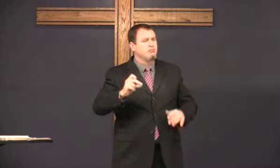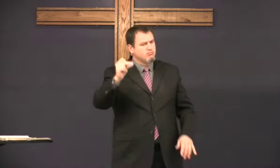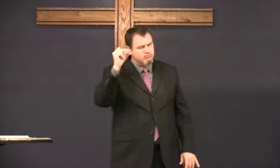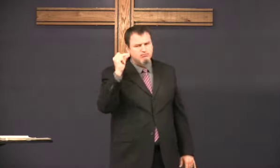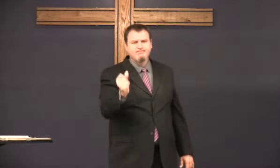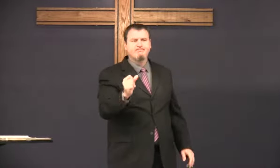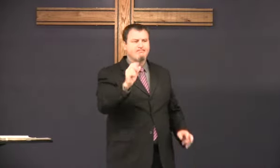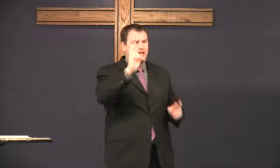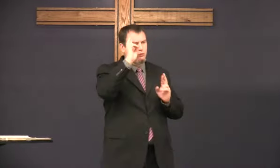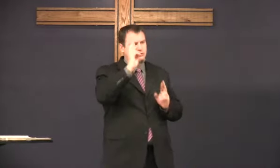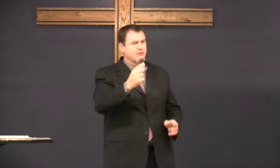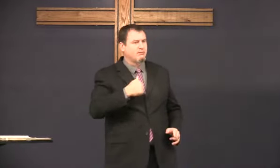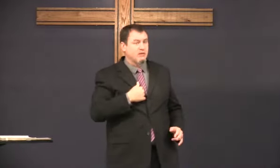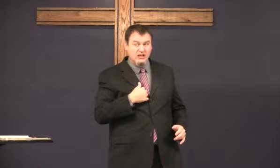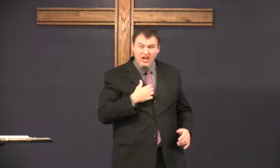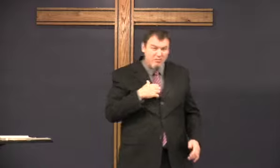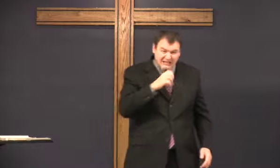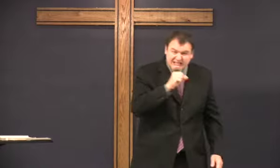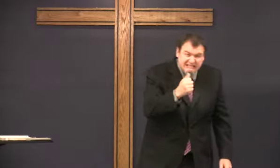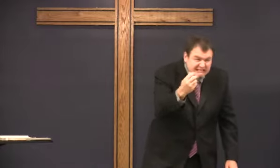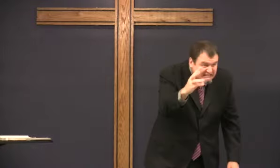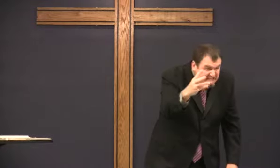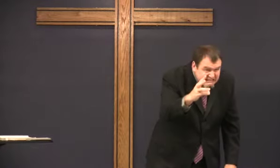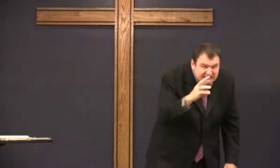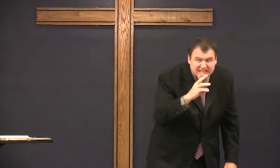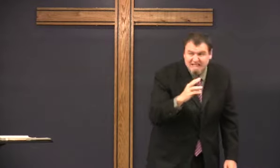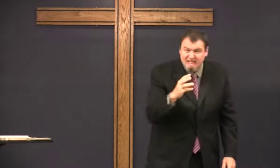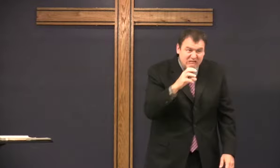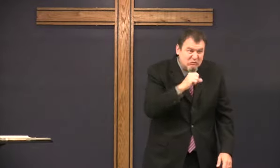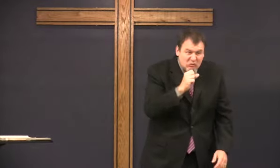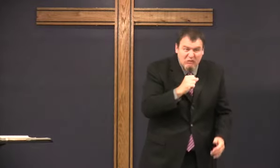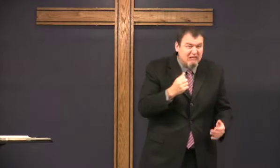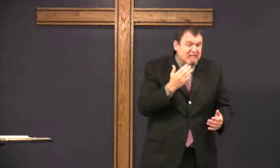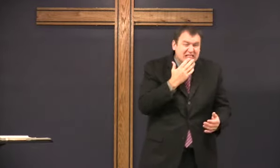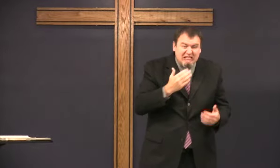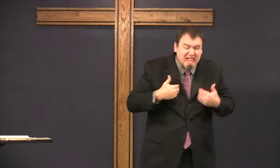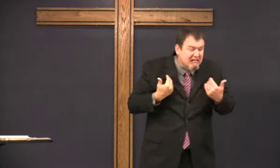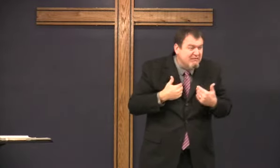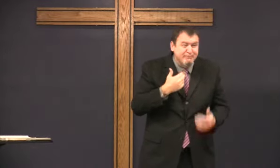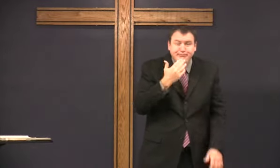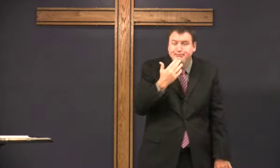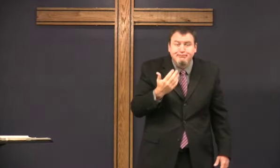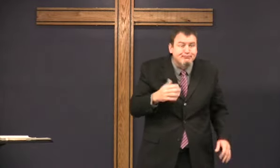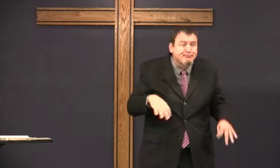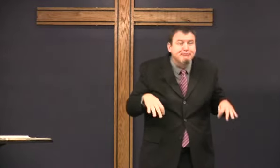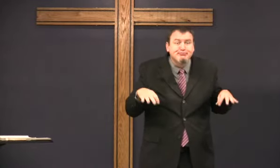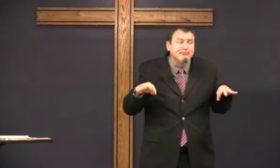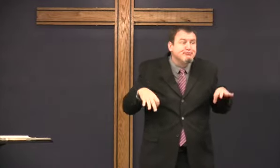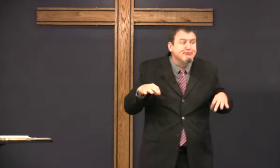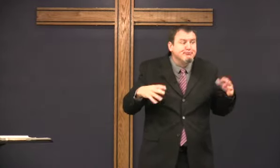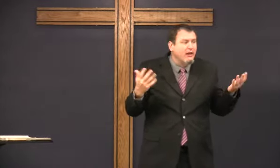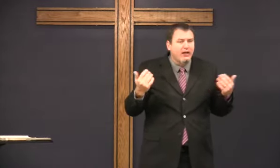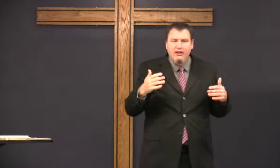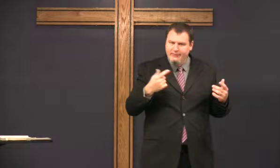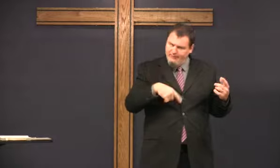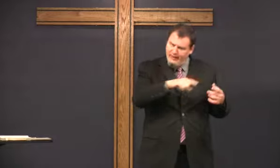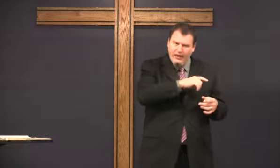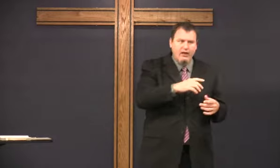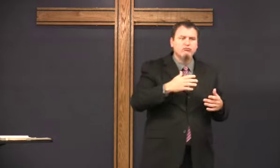We'd like to get your kids to come to church with us. And instant respect. And I was 16 years old. I was still young.